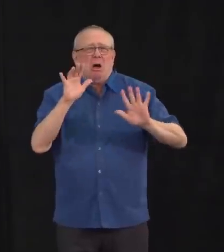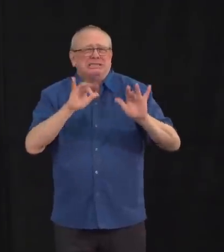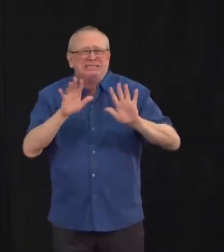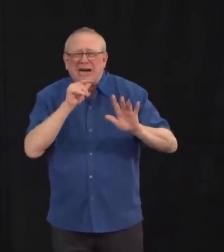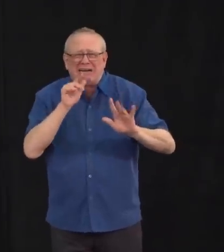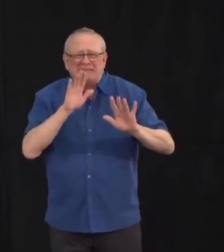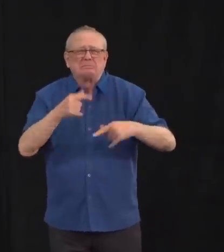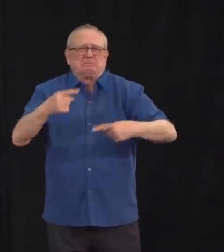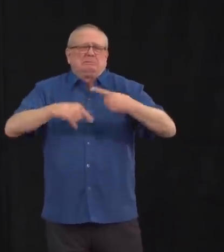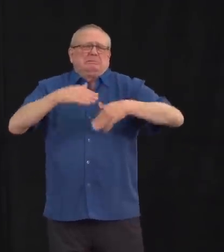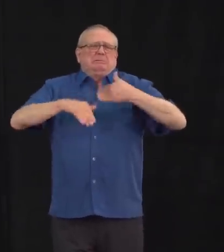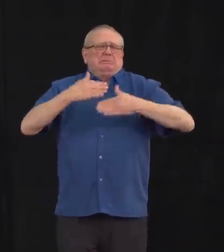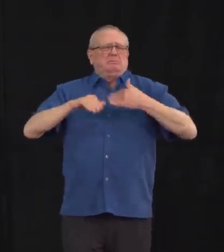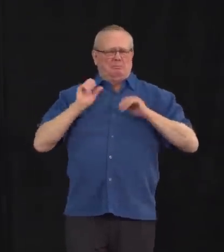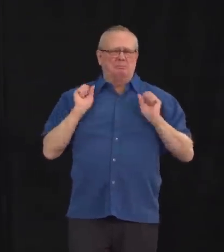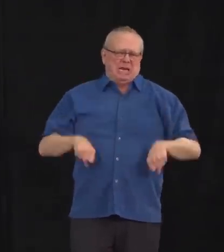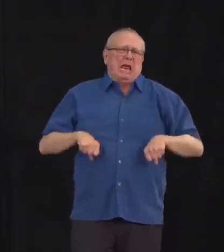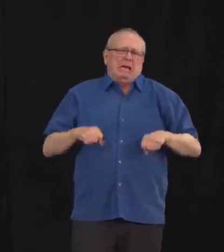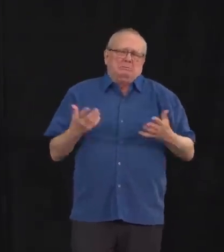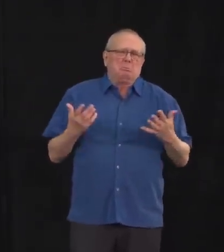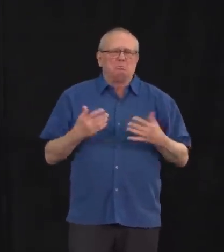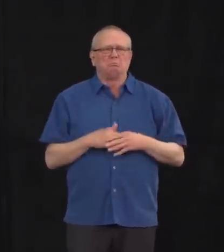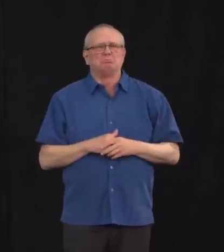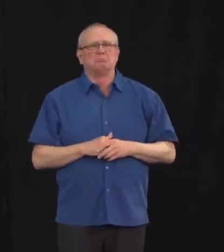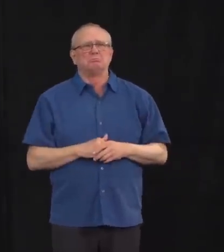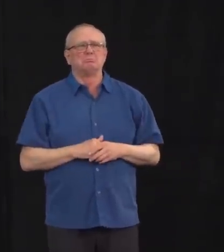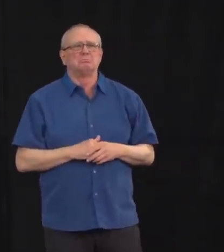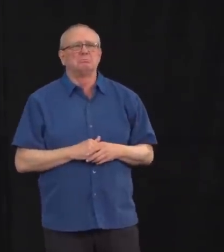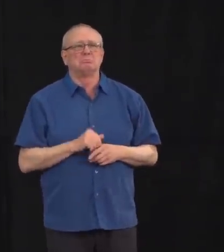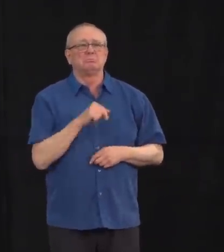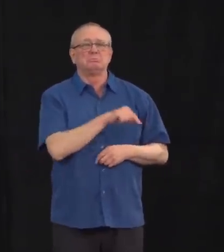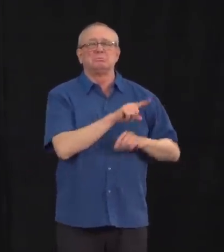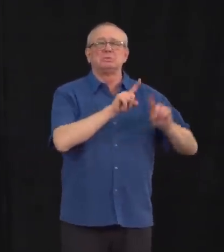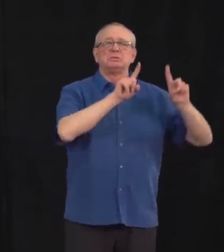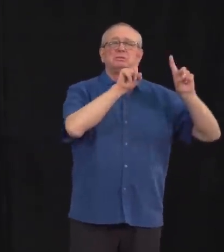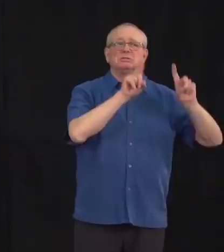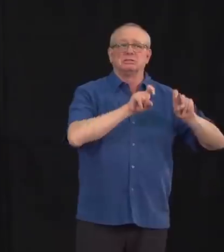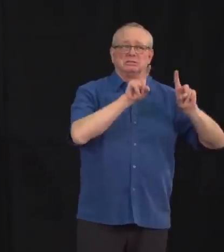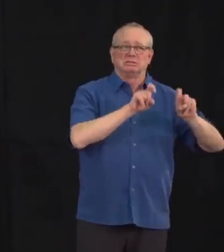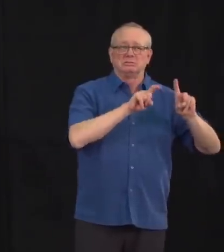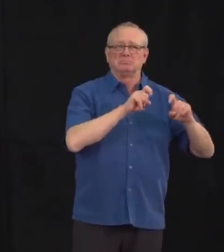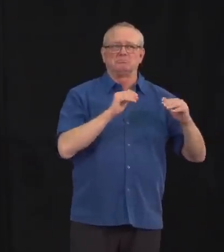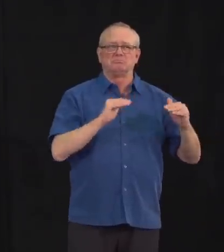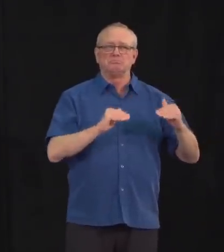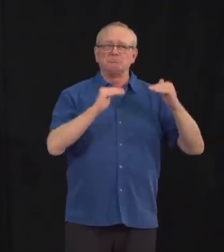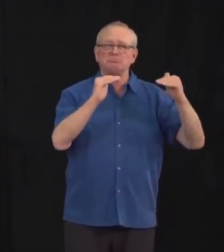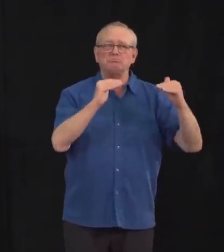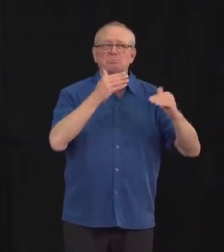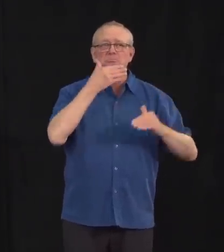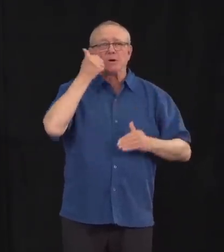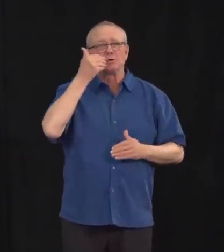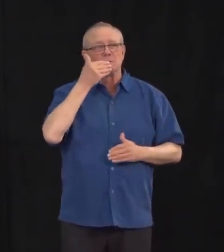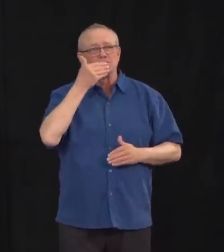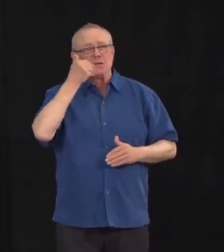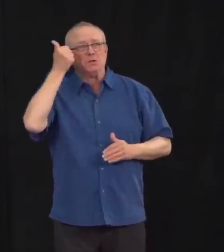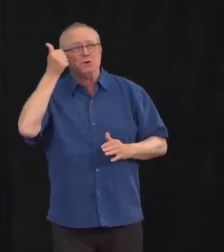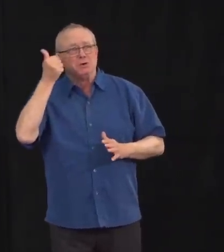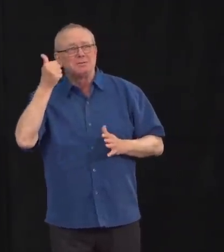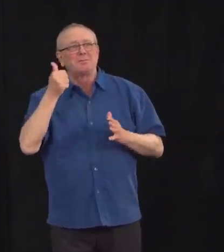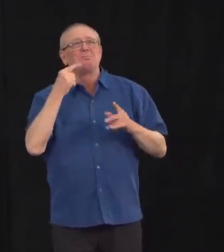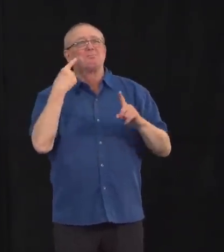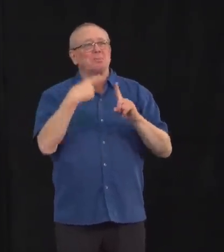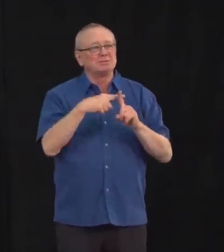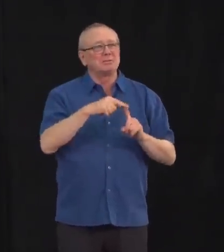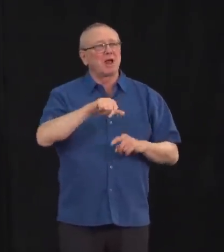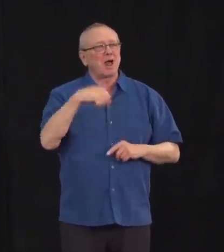needed. Enhancing our testing capacity is only one of a number of steps we've taken to protect